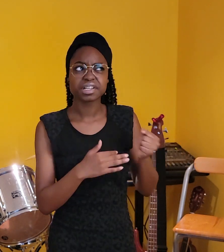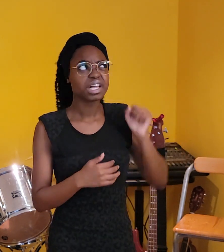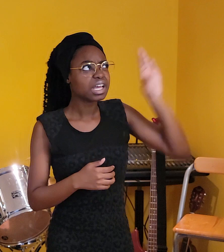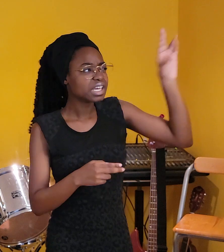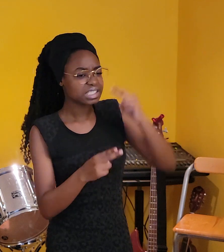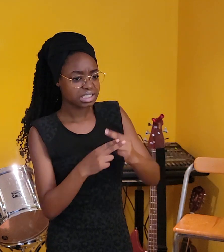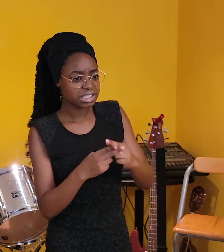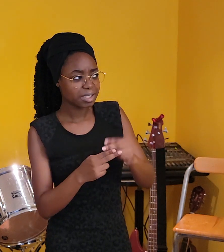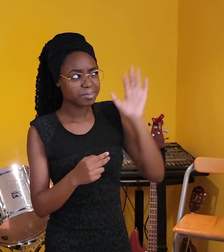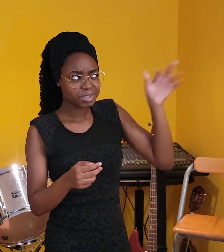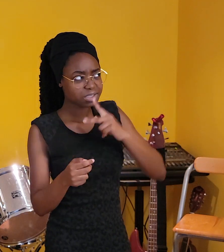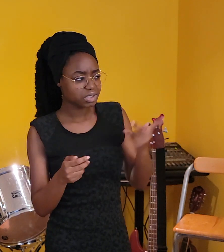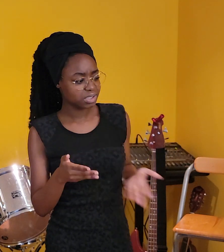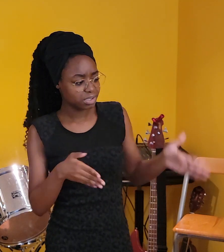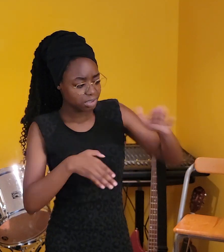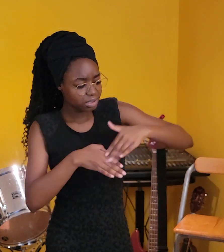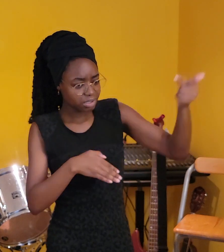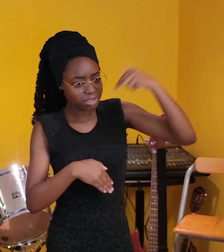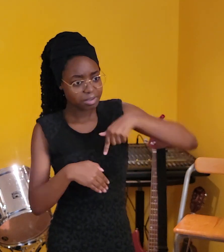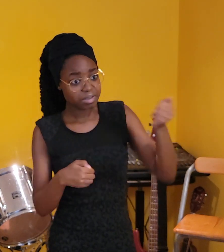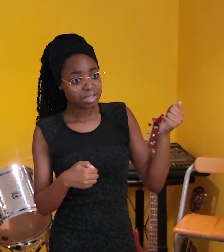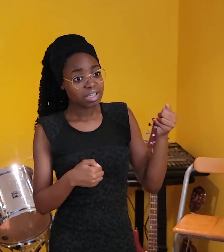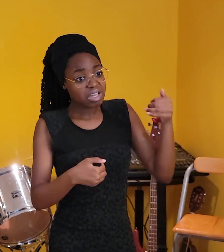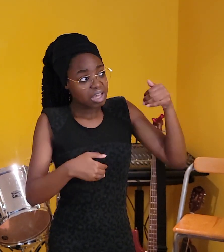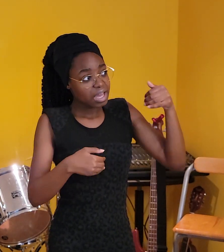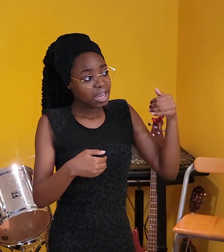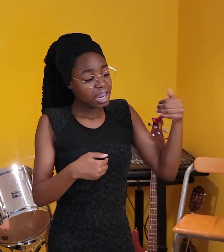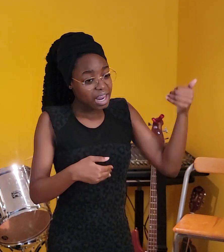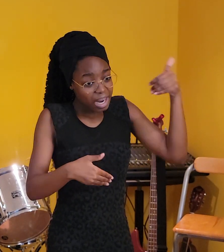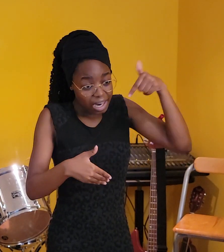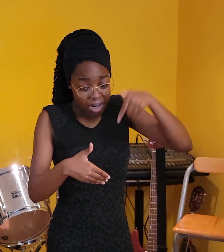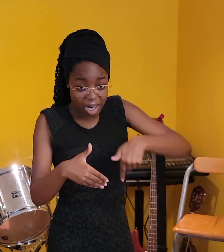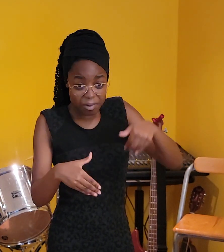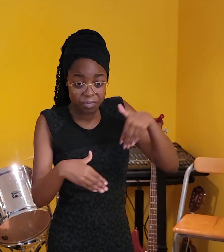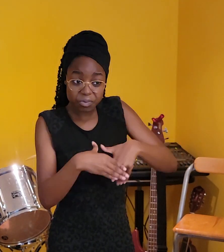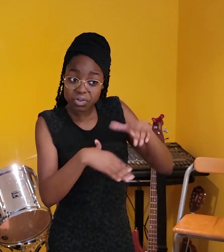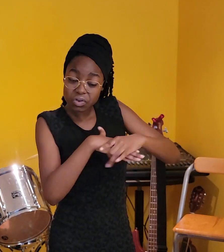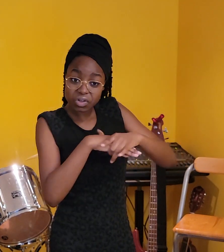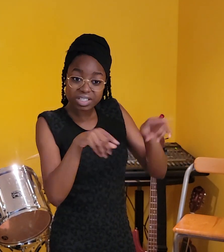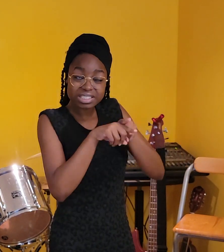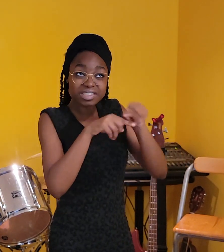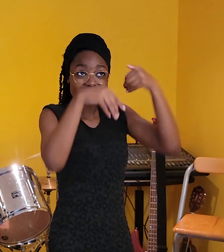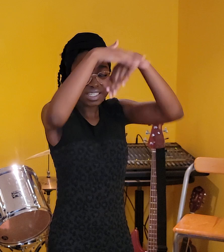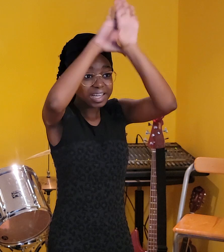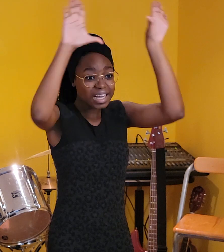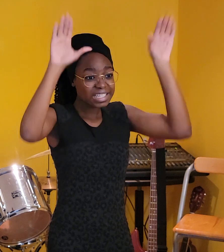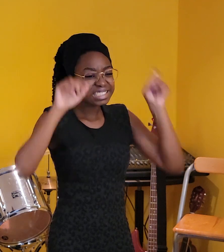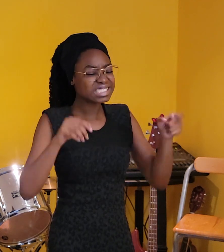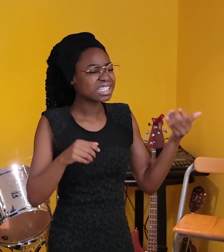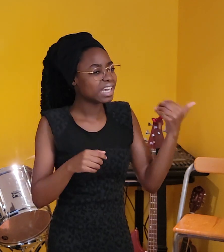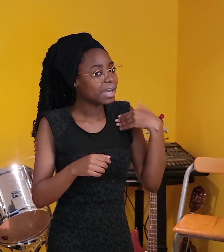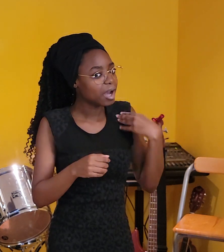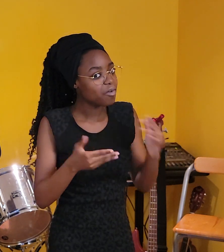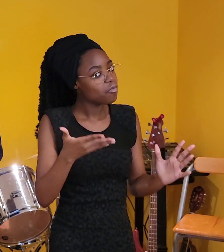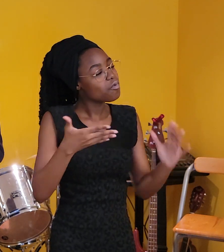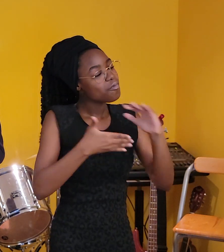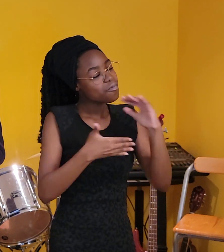kingdom coming, and his will being done on earth as it is in heaven should have the top priority in our prayers.